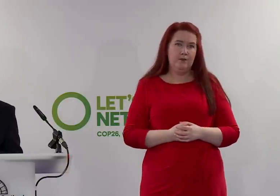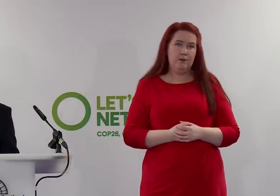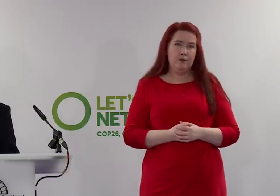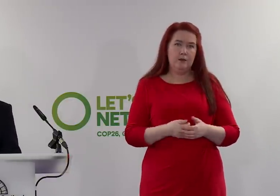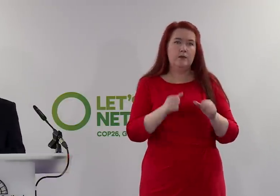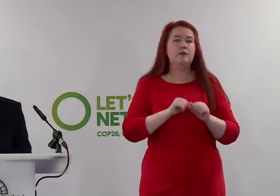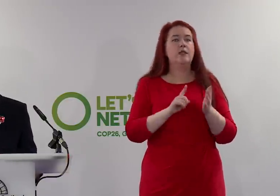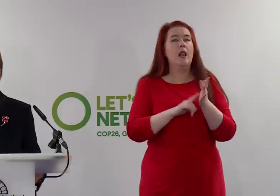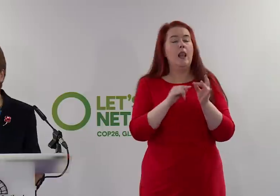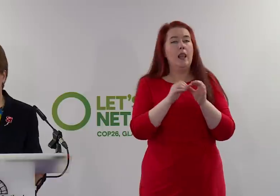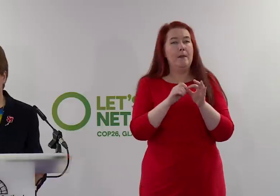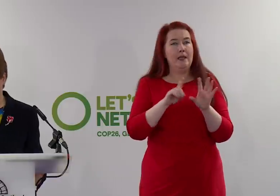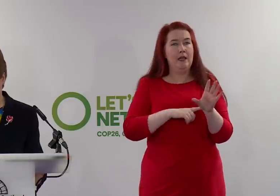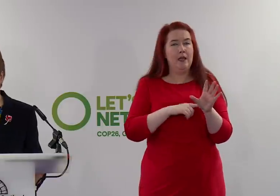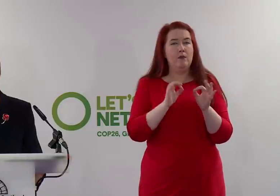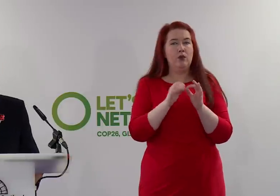Libby Brooks from the Guardian is in the room.